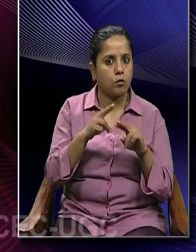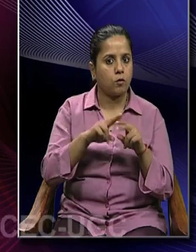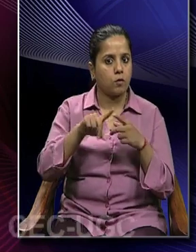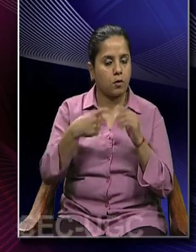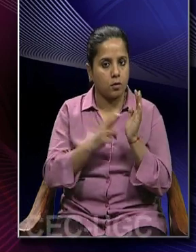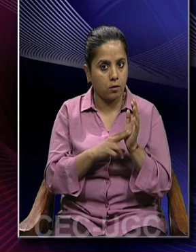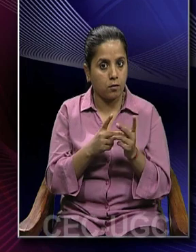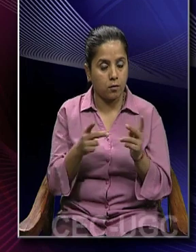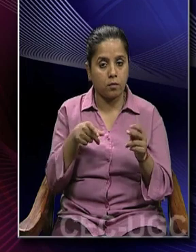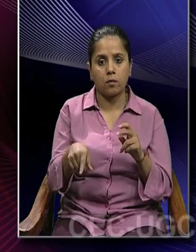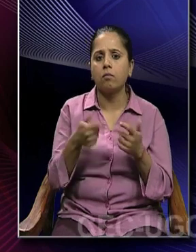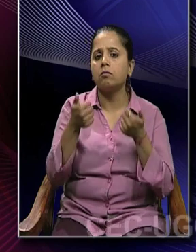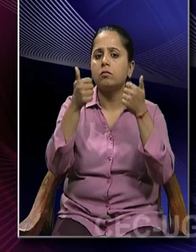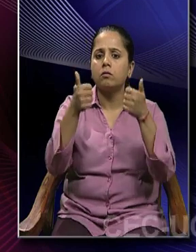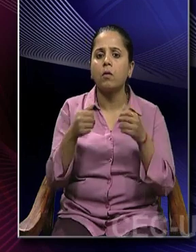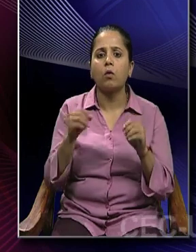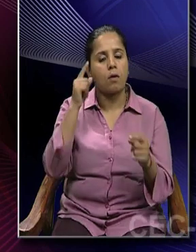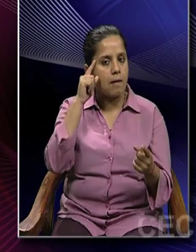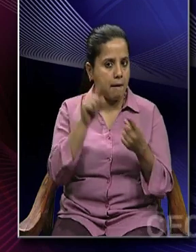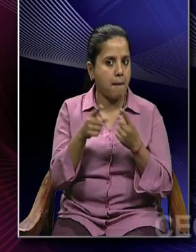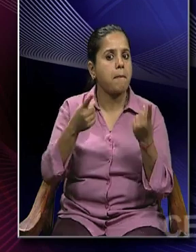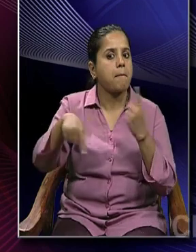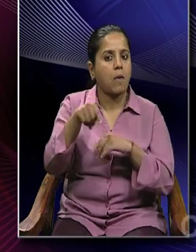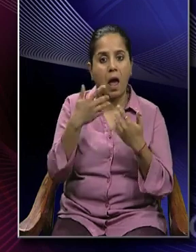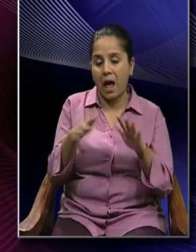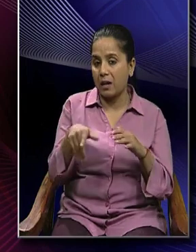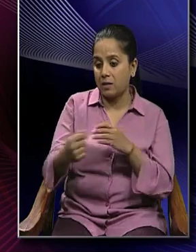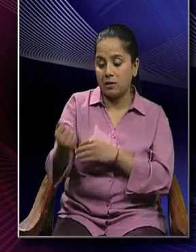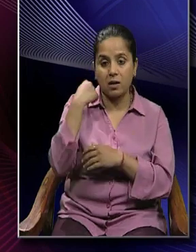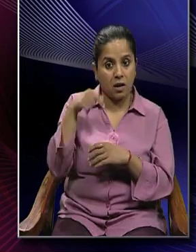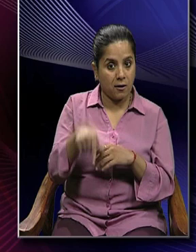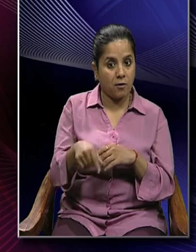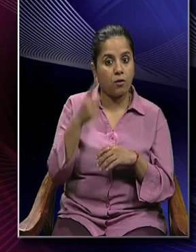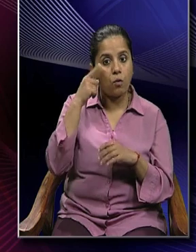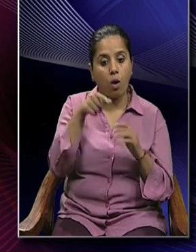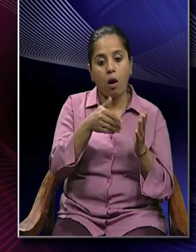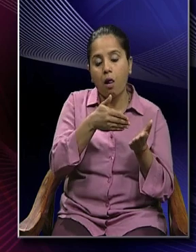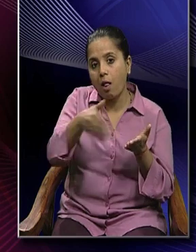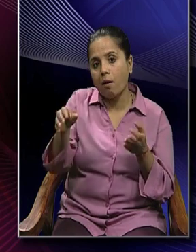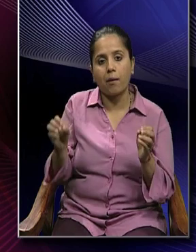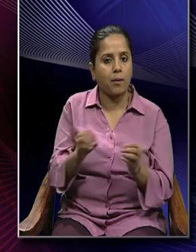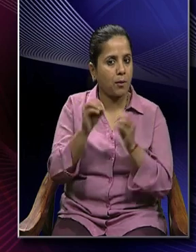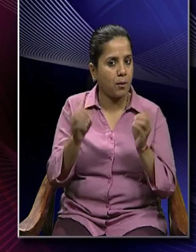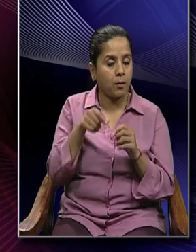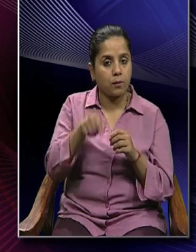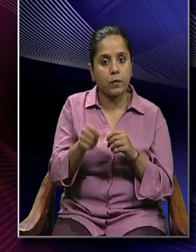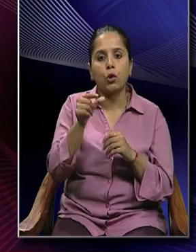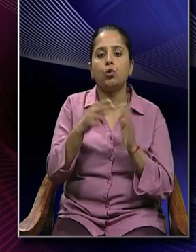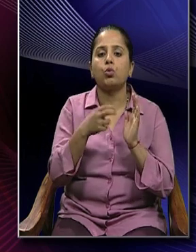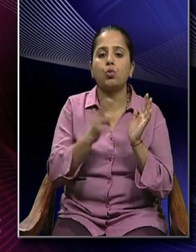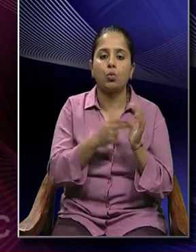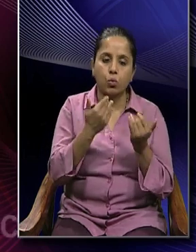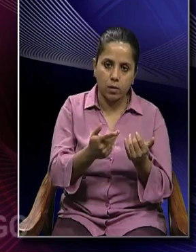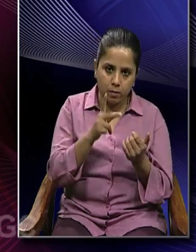and that federation not being result of an agreement, no state has right to secede from it. So, federation is a union because it